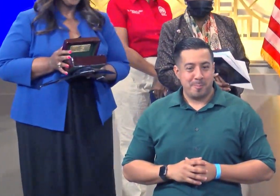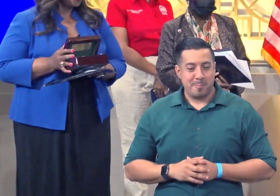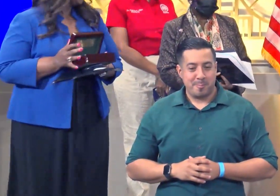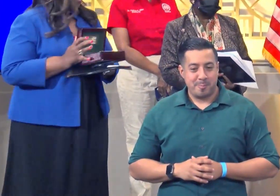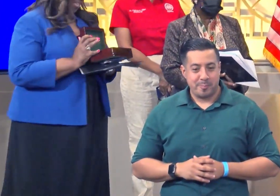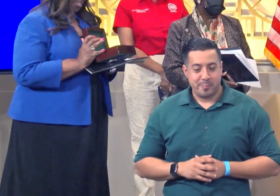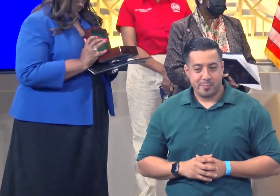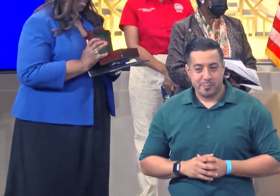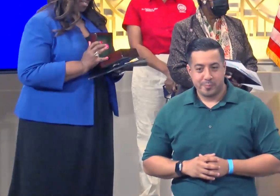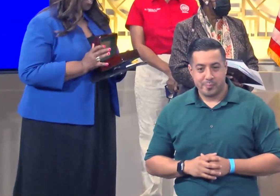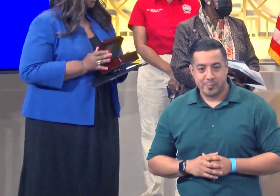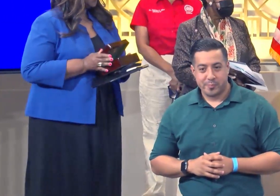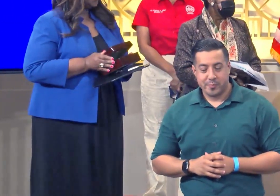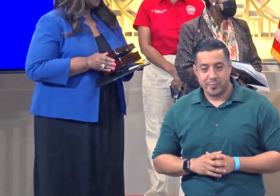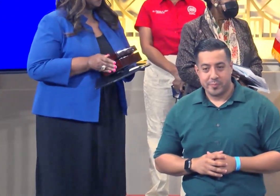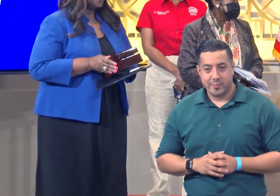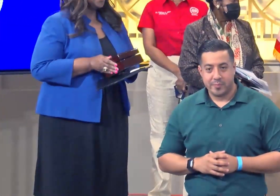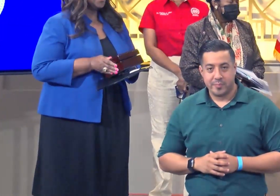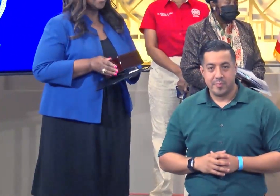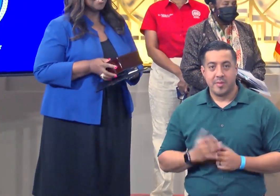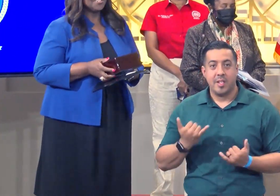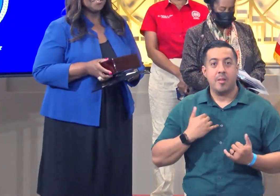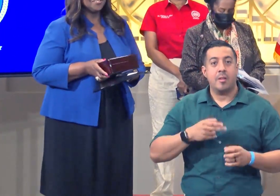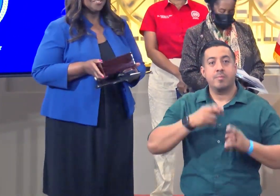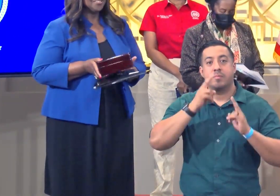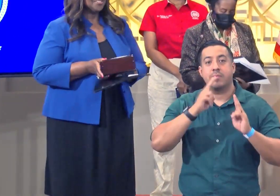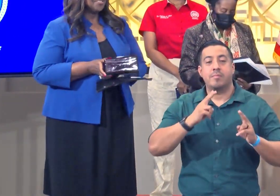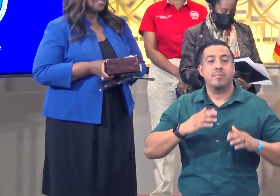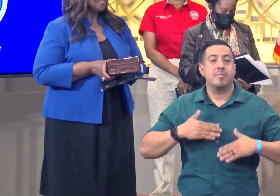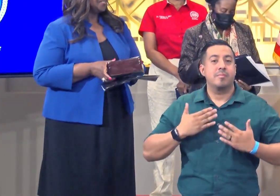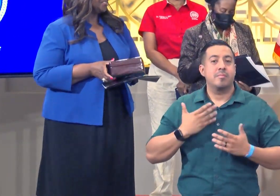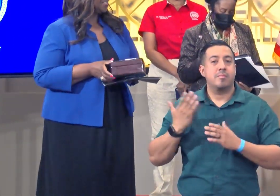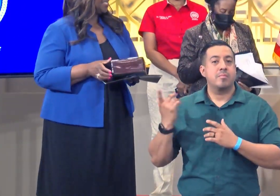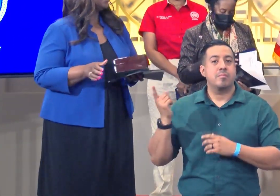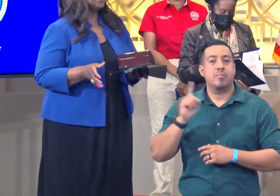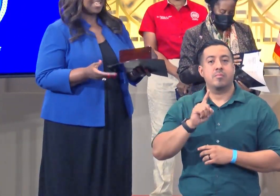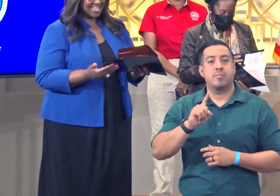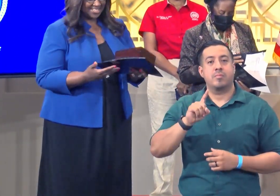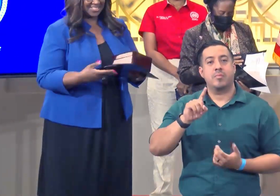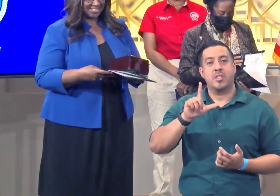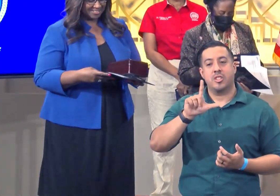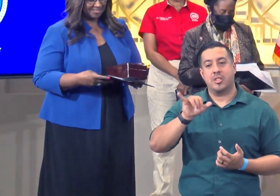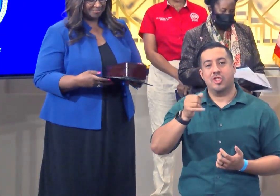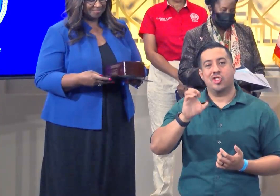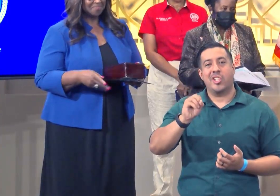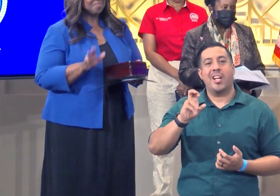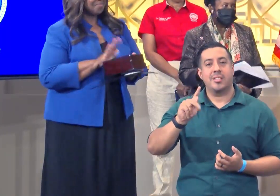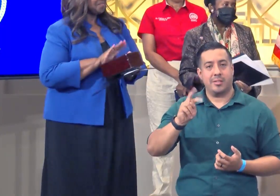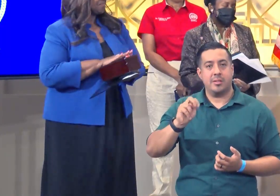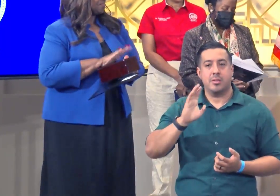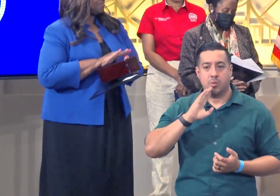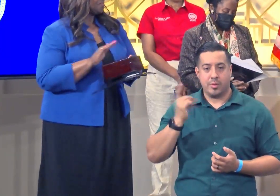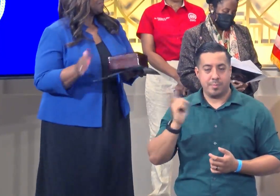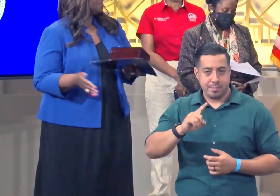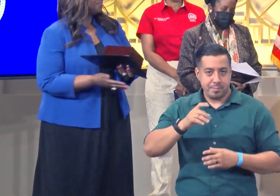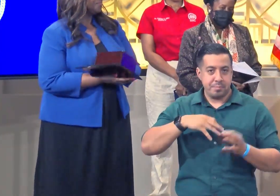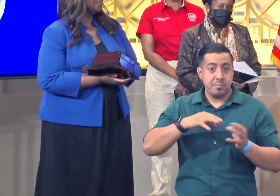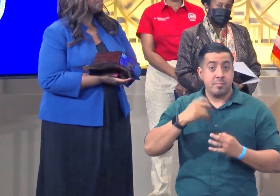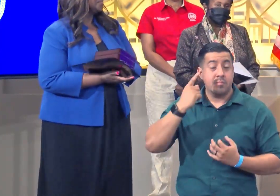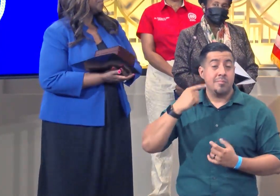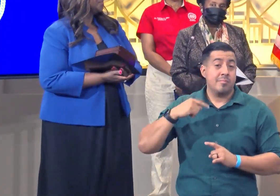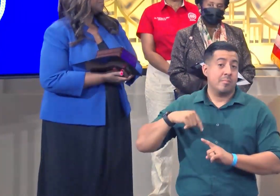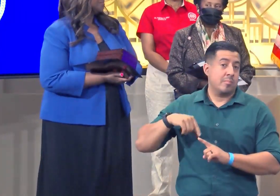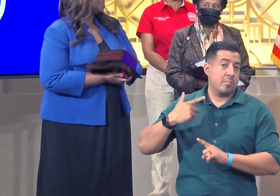50. All right. Now, I am honored and glad to bring forth Congresswoman Sheila Jackson Lee. I tell you, She has just